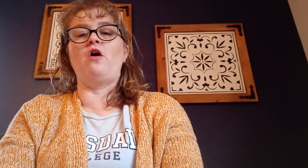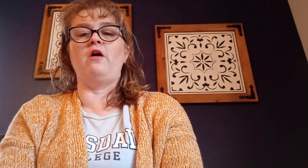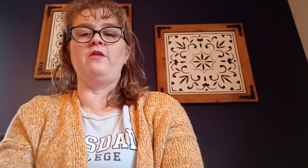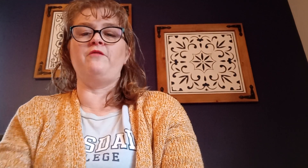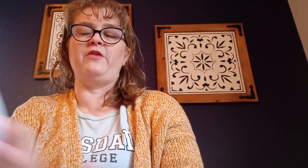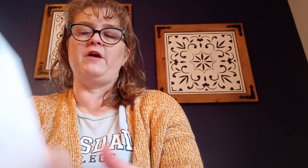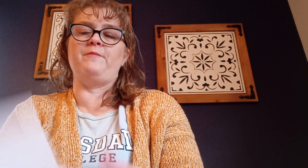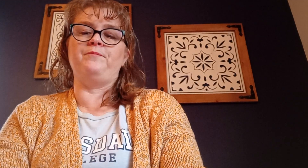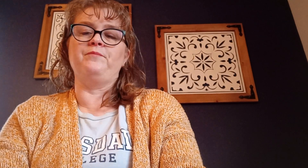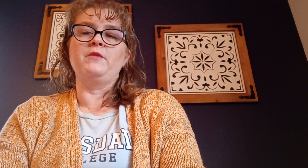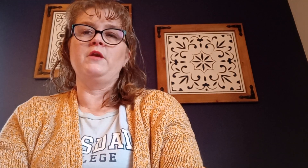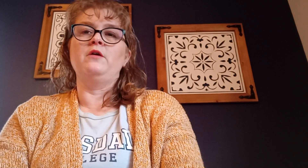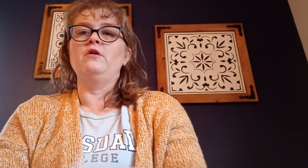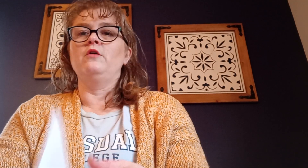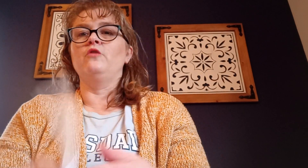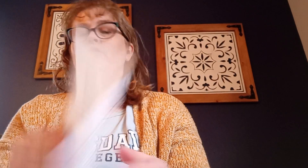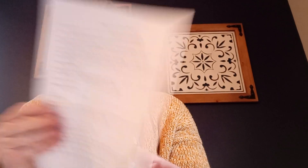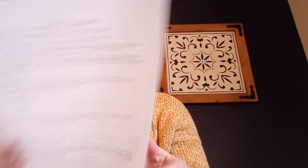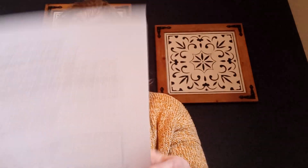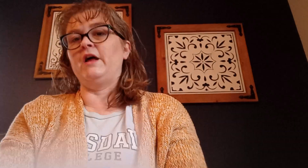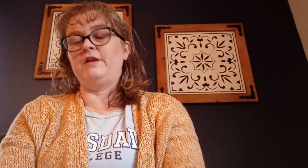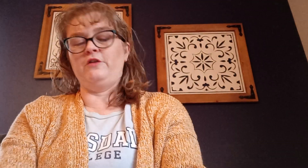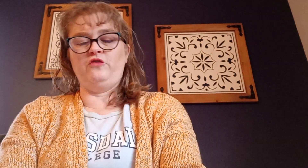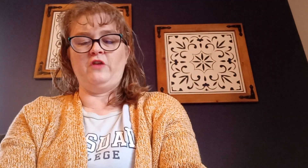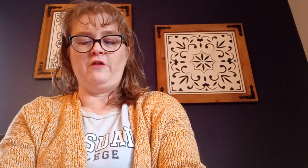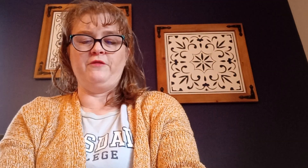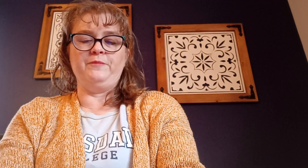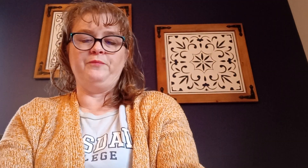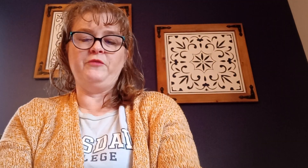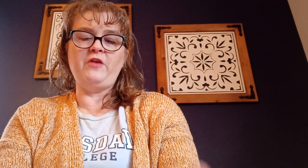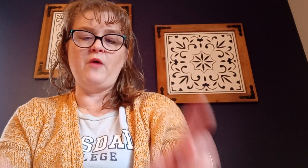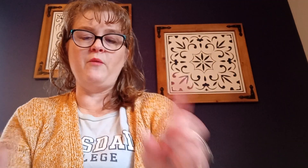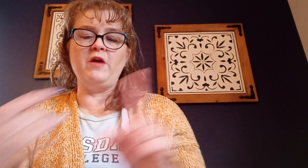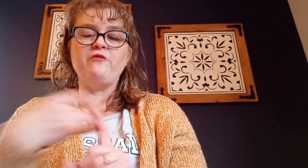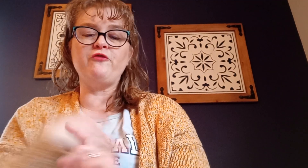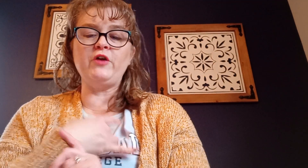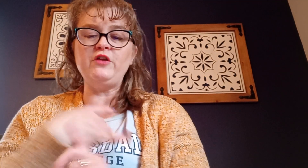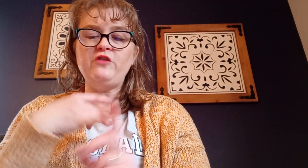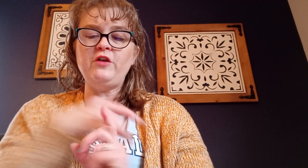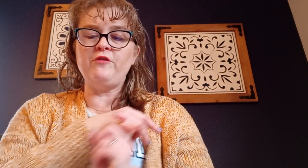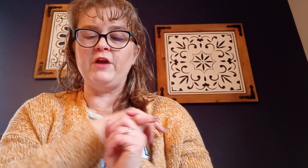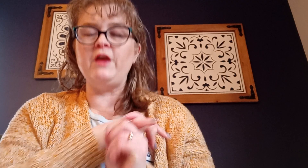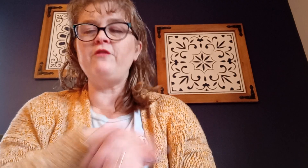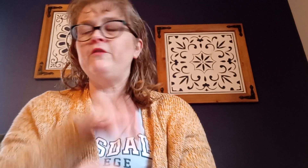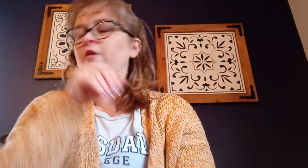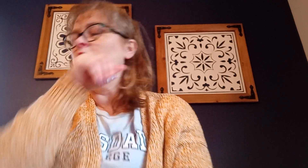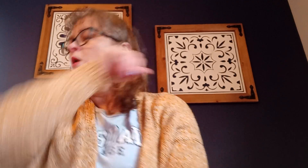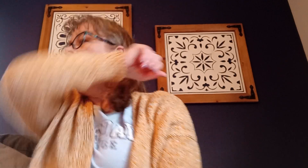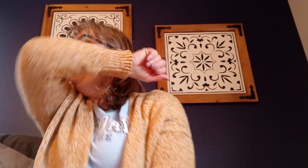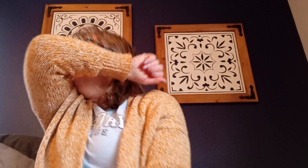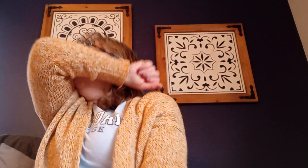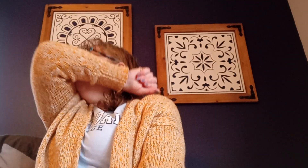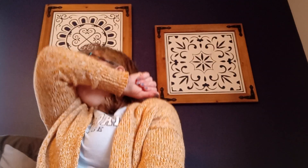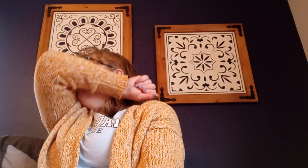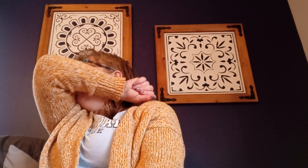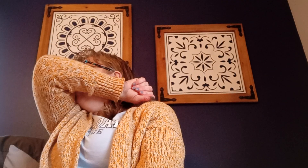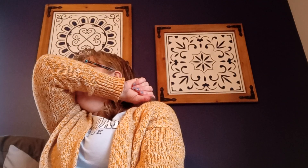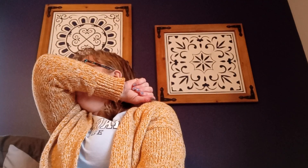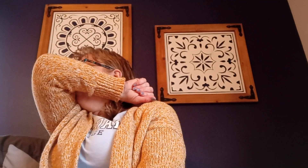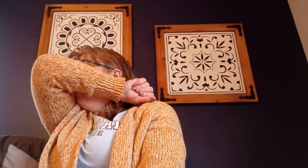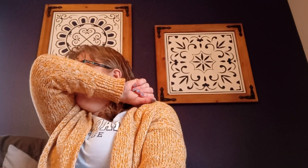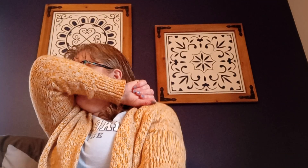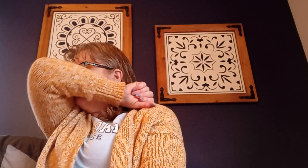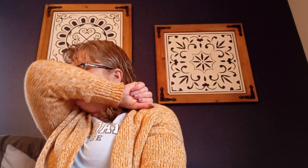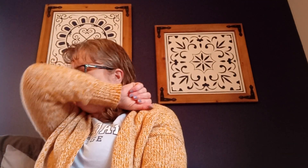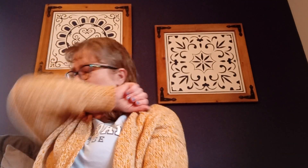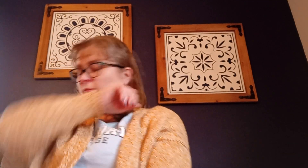all of them are on the continental shelf. So we have fringing reef. Sorry.